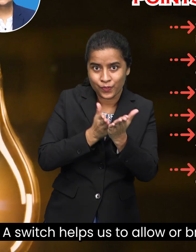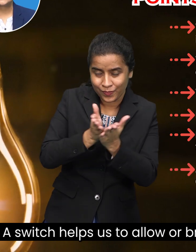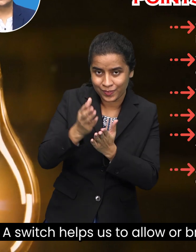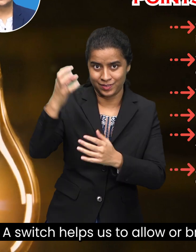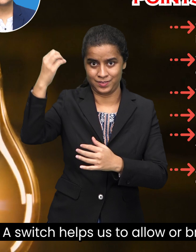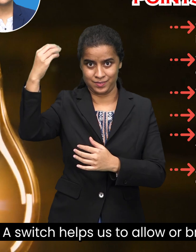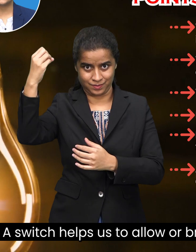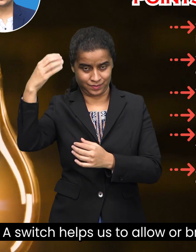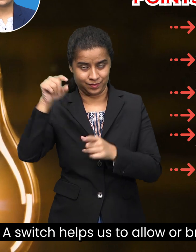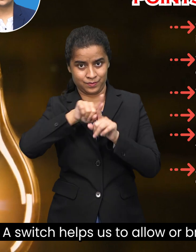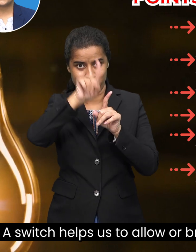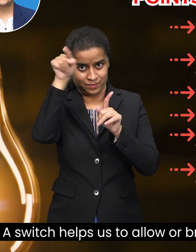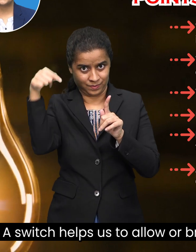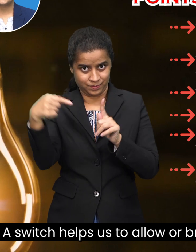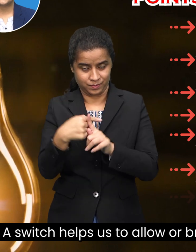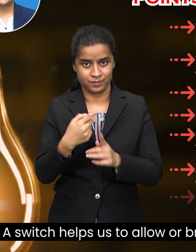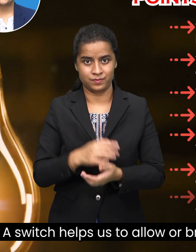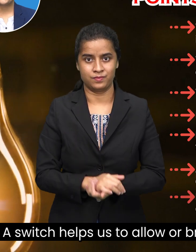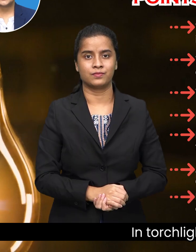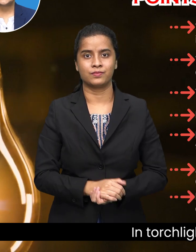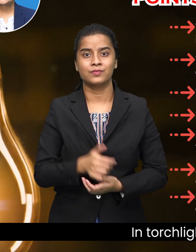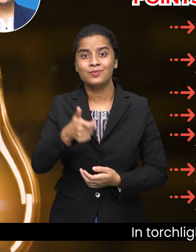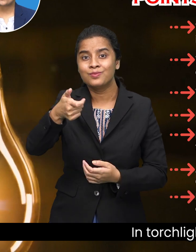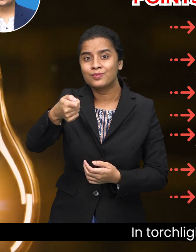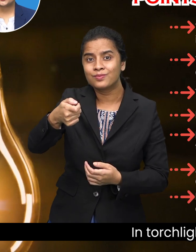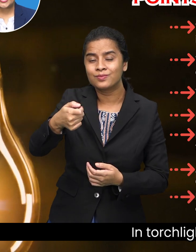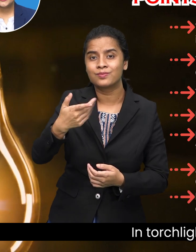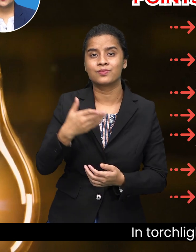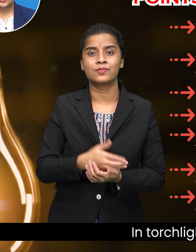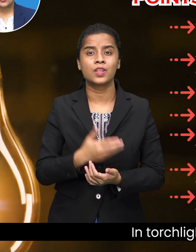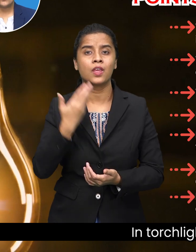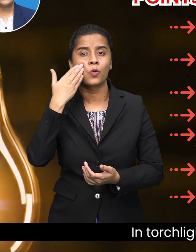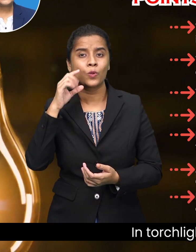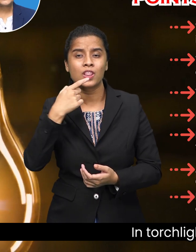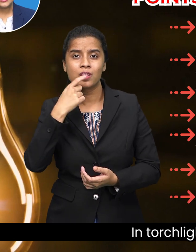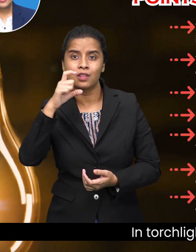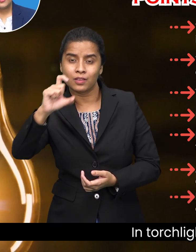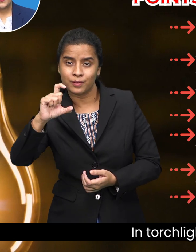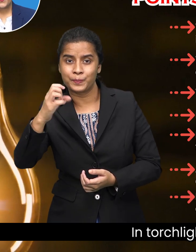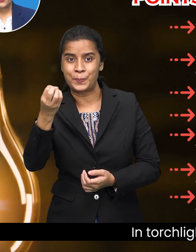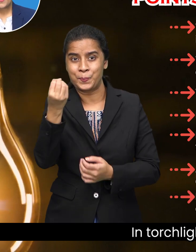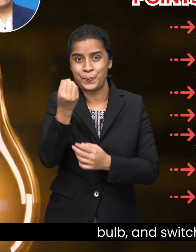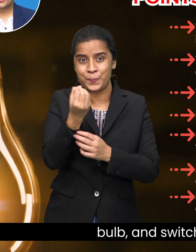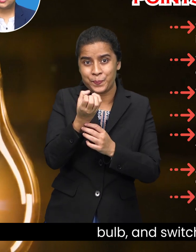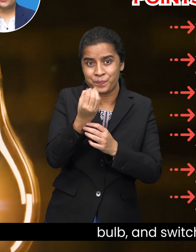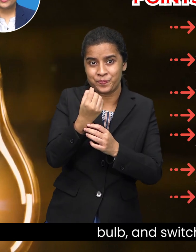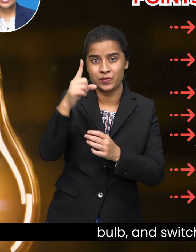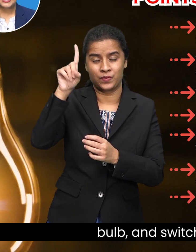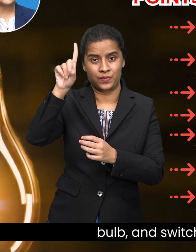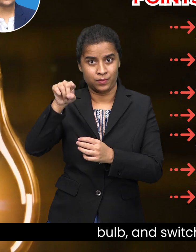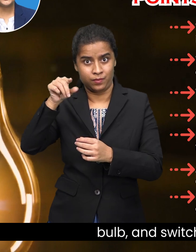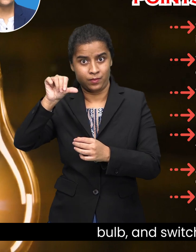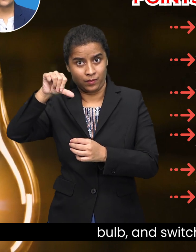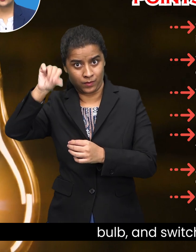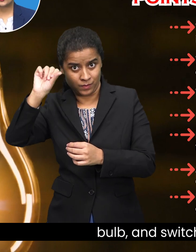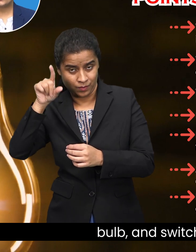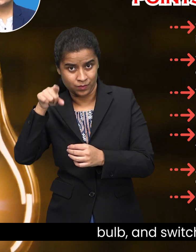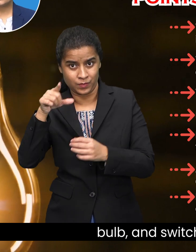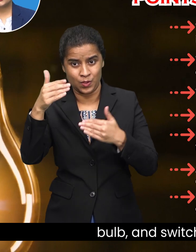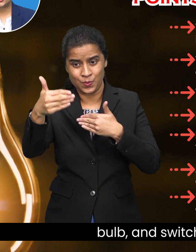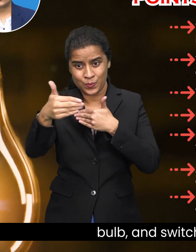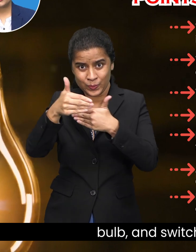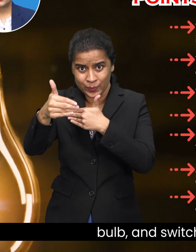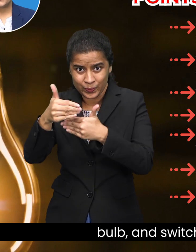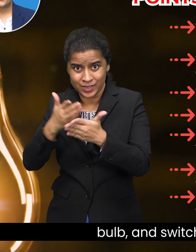of electricity in a circuit. In torchlight, when the cell, bulb, and switch from a